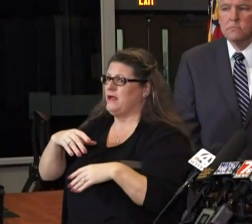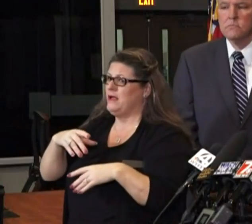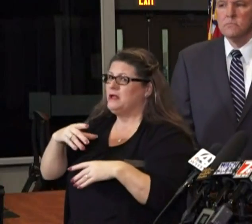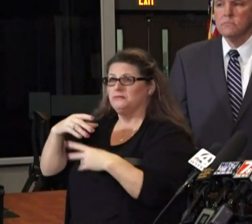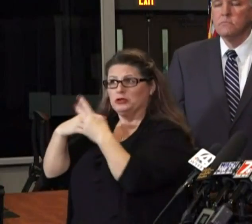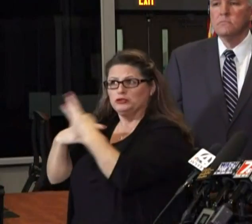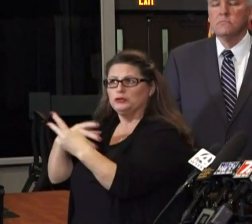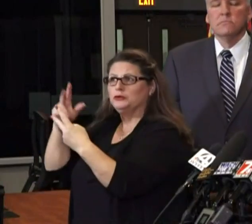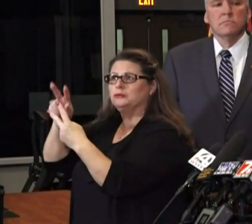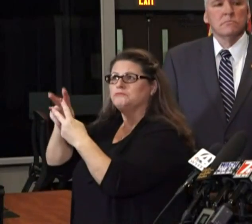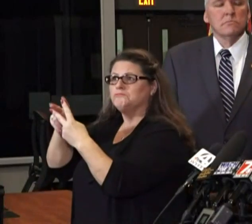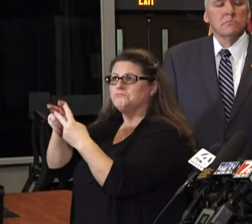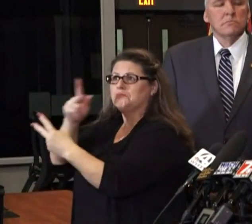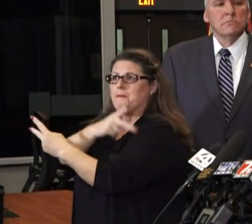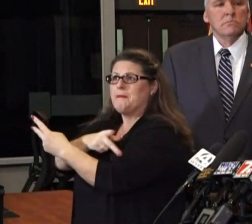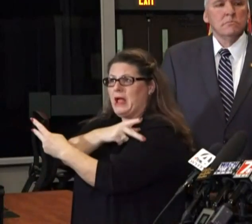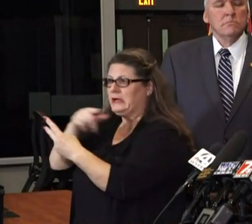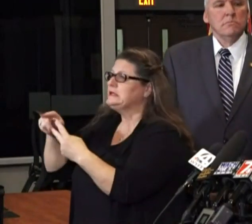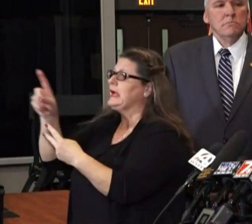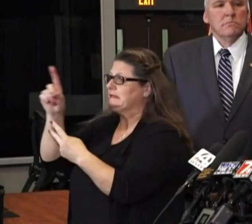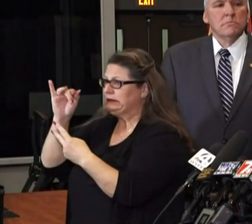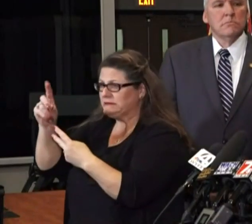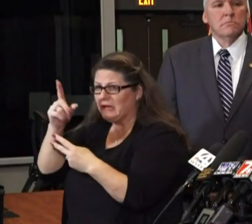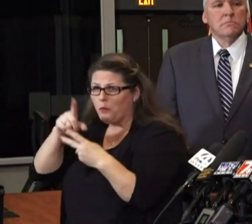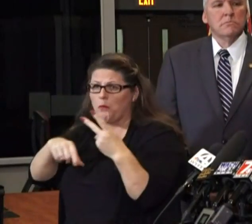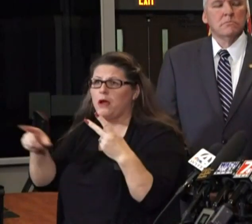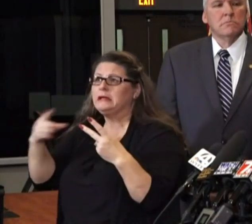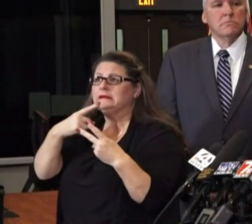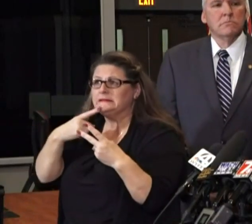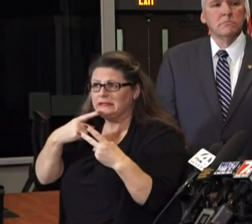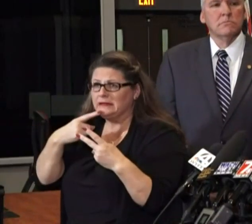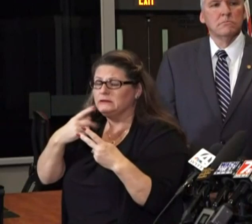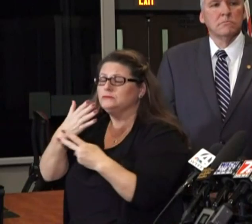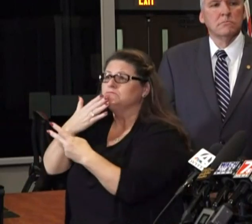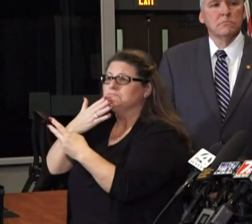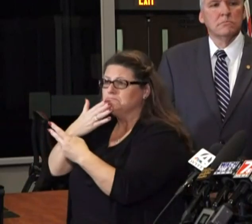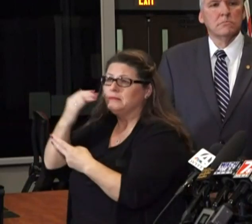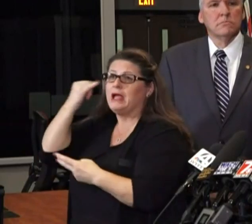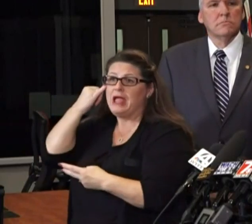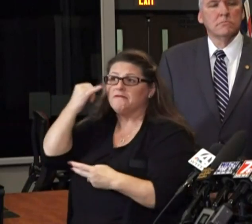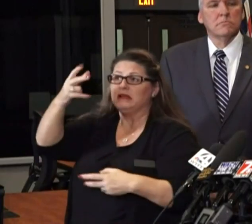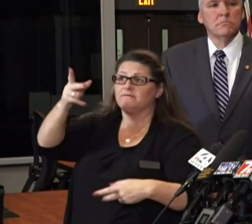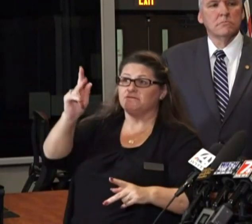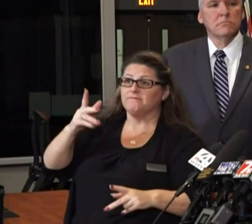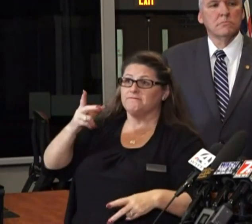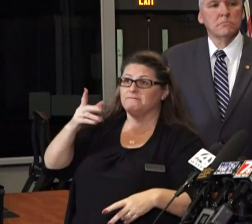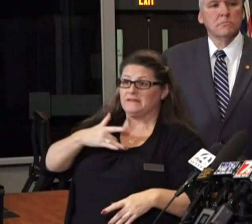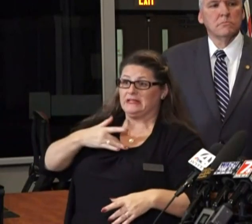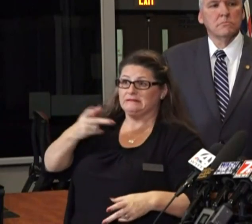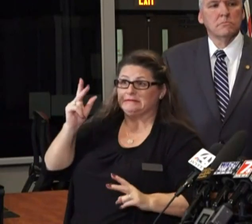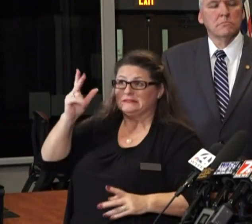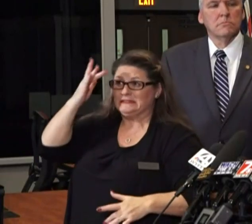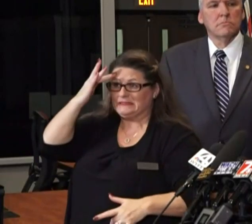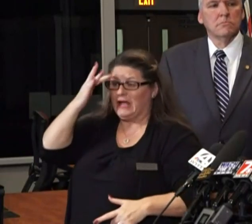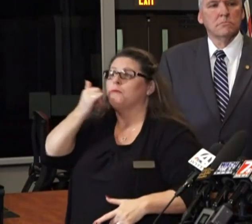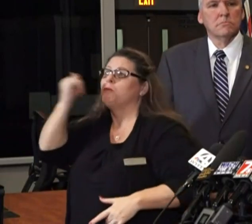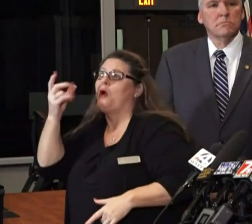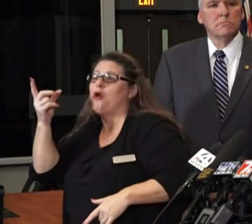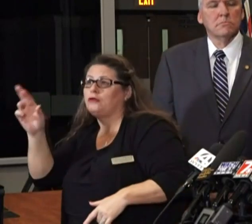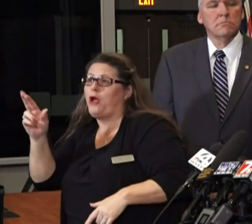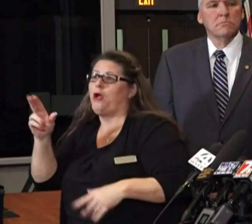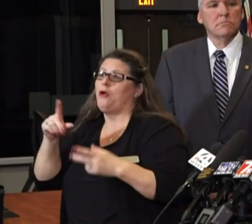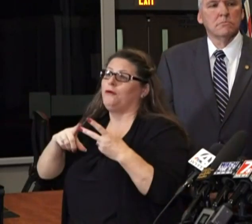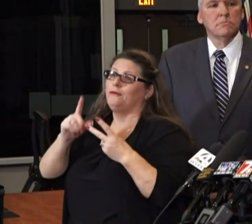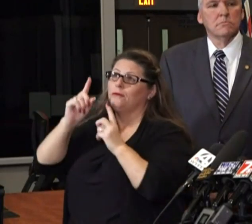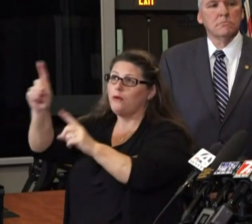what has been advised to do. That is, if you feel like you're sick, you call your doctor, and if necessary, you go to the